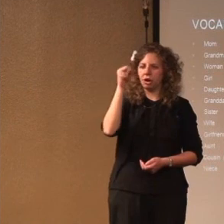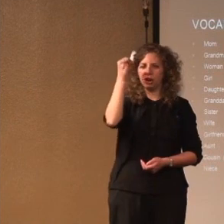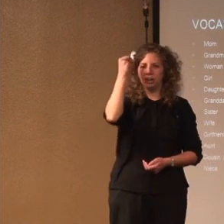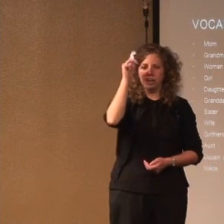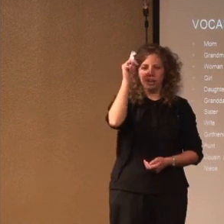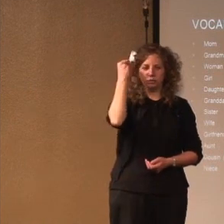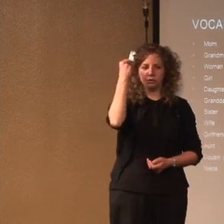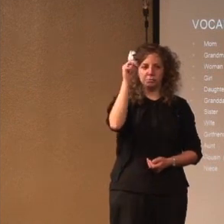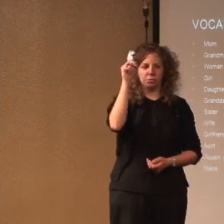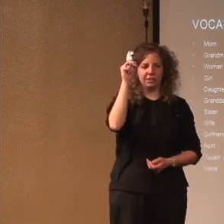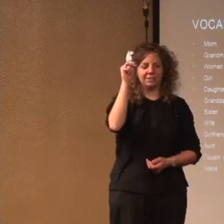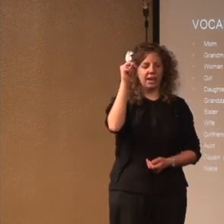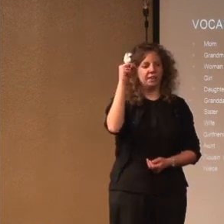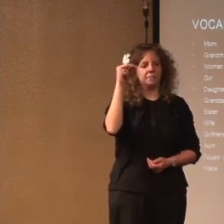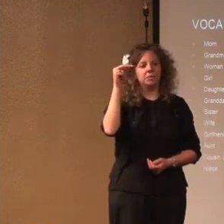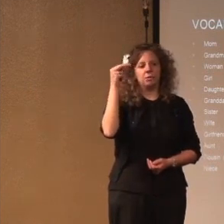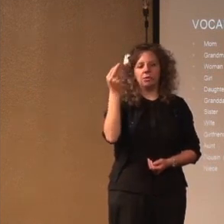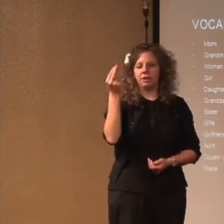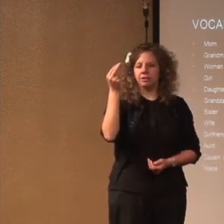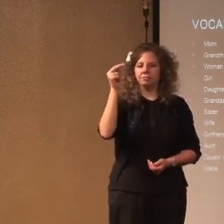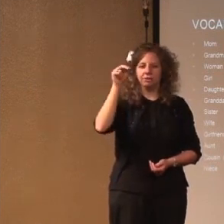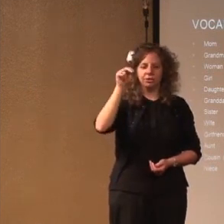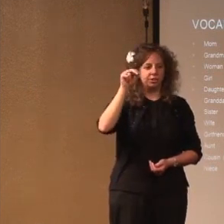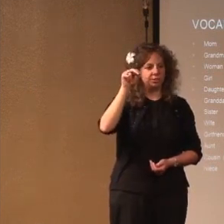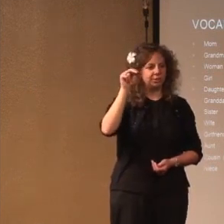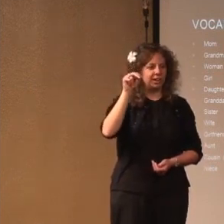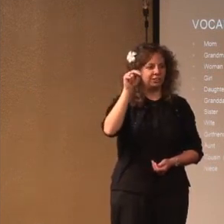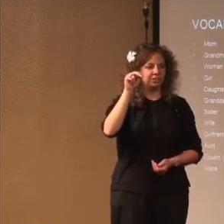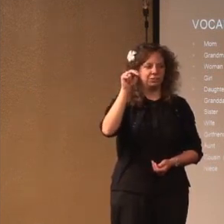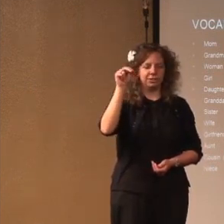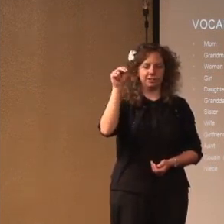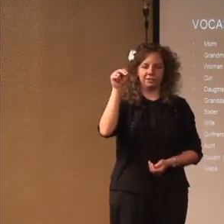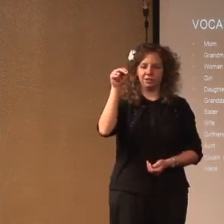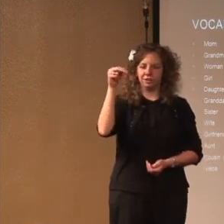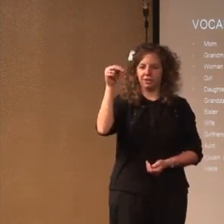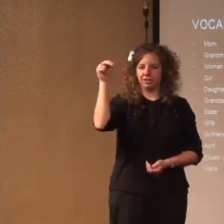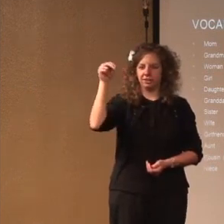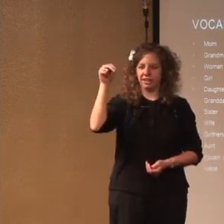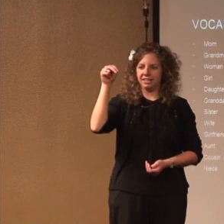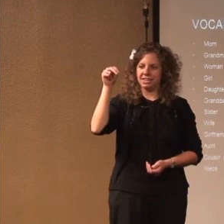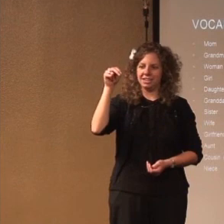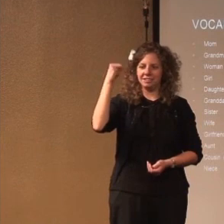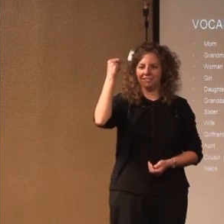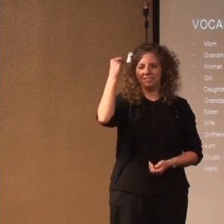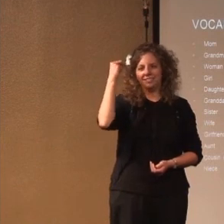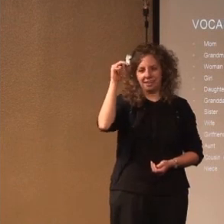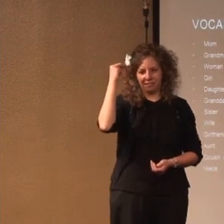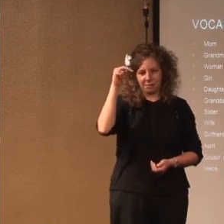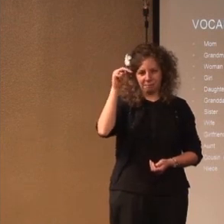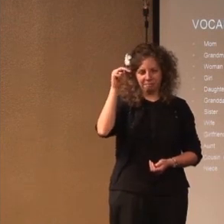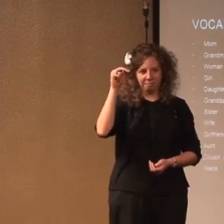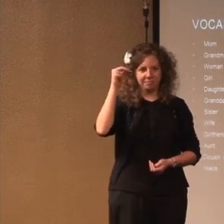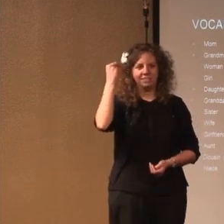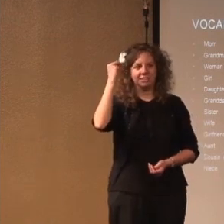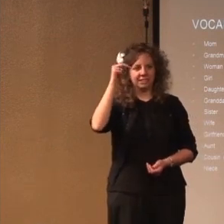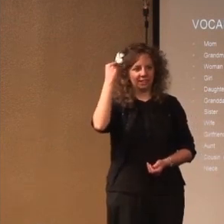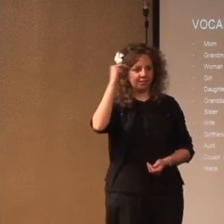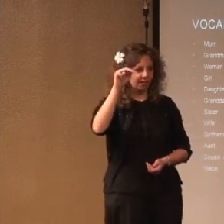more and do it more like that, or you can also kind of just do it lazy in nephew. I say it like that one.